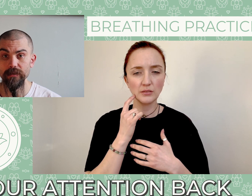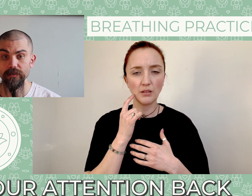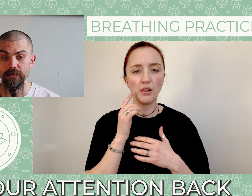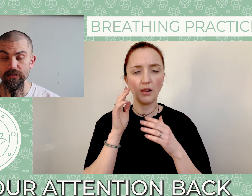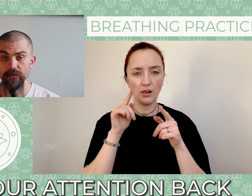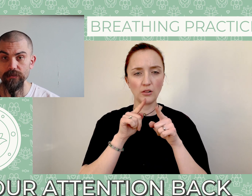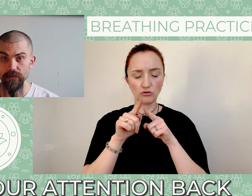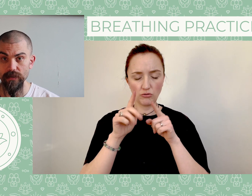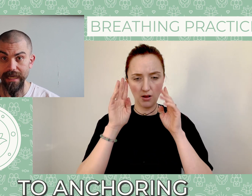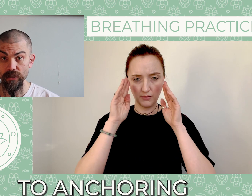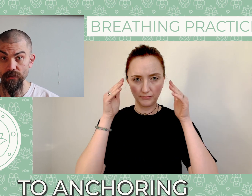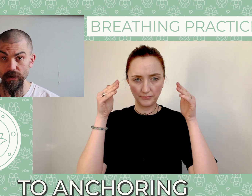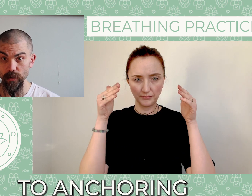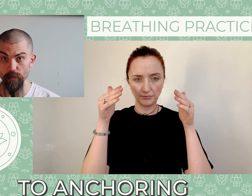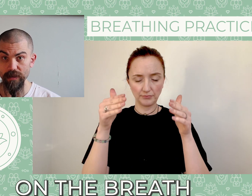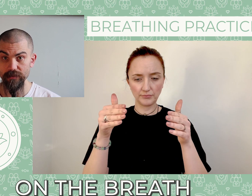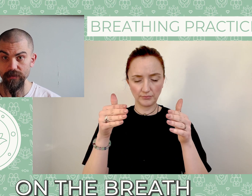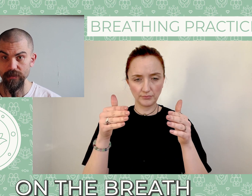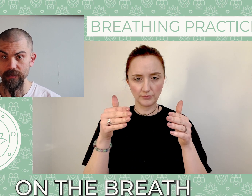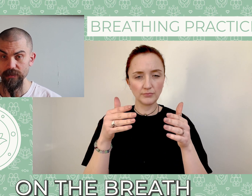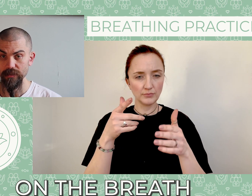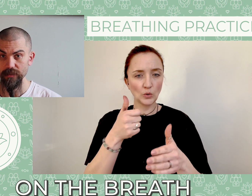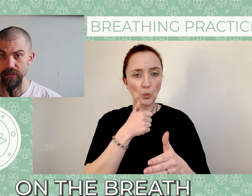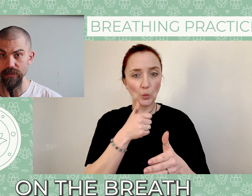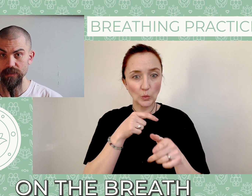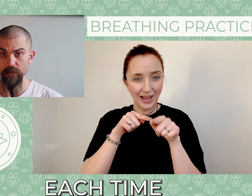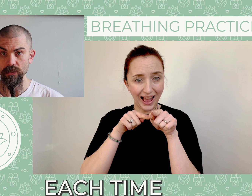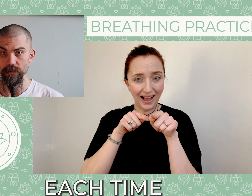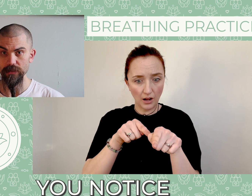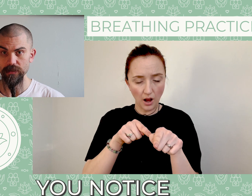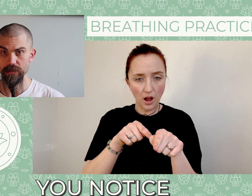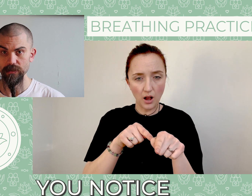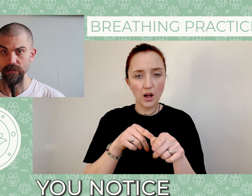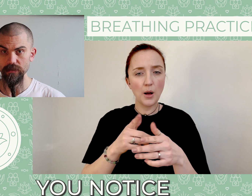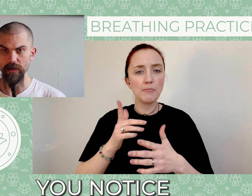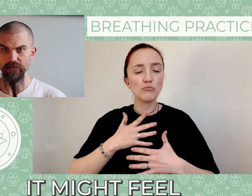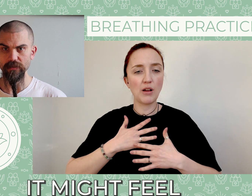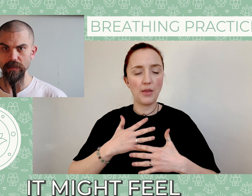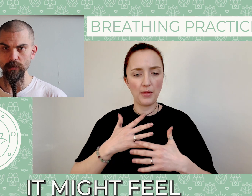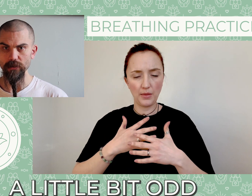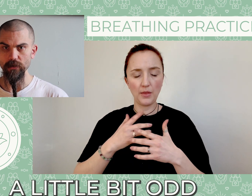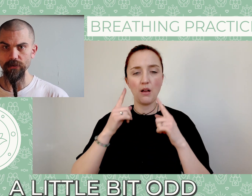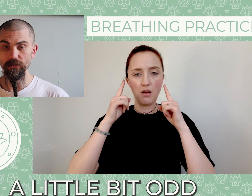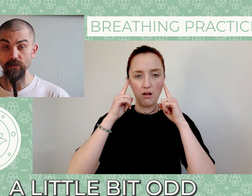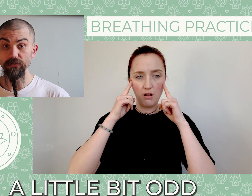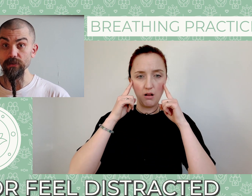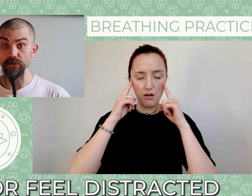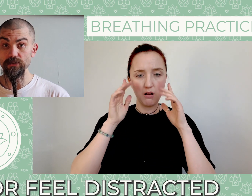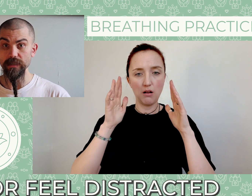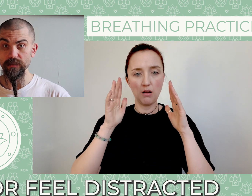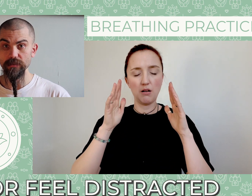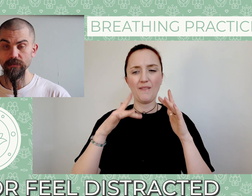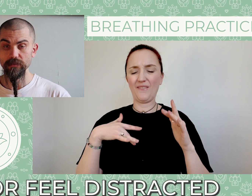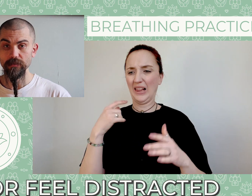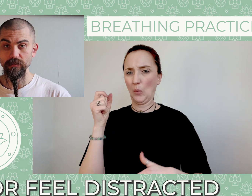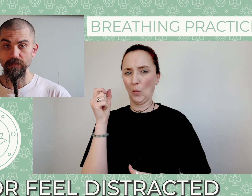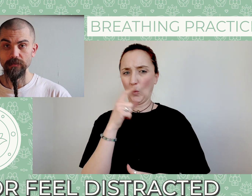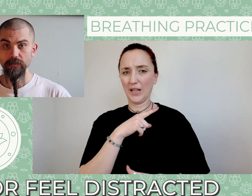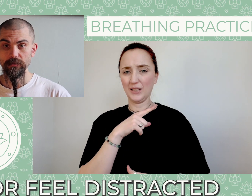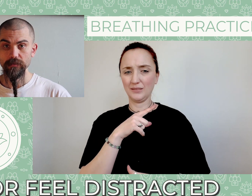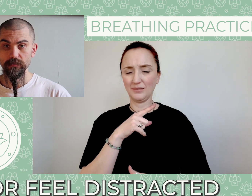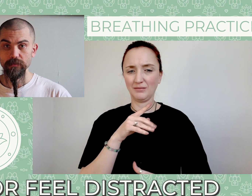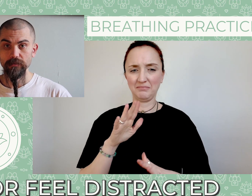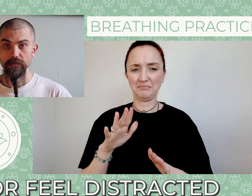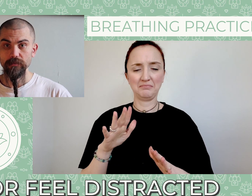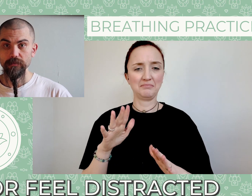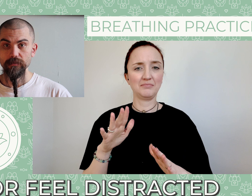attention back to anchoring on the breath. Each time you notice it might feel a little bit odd or feel distracted.